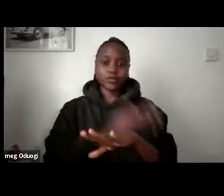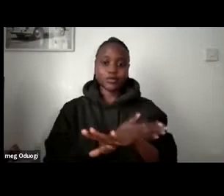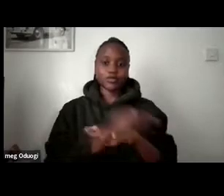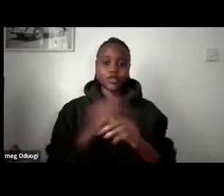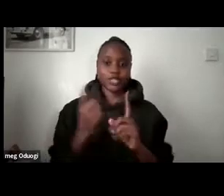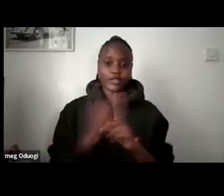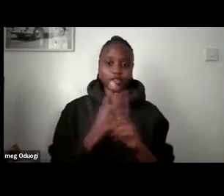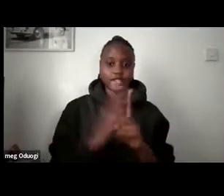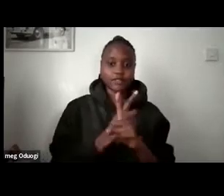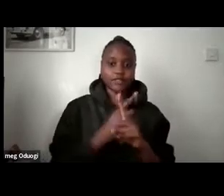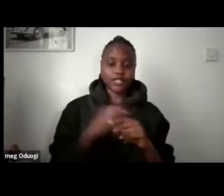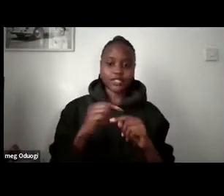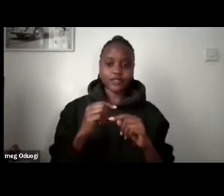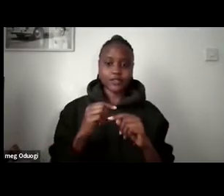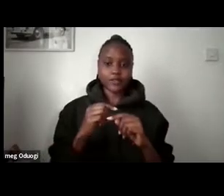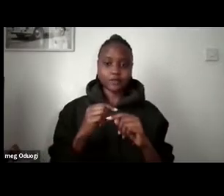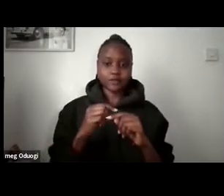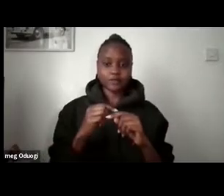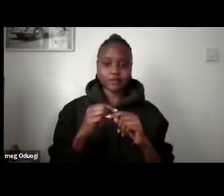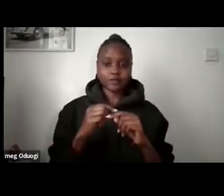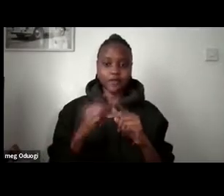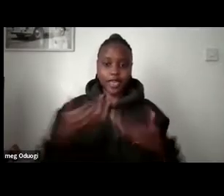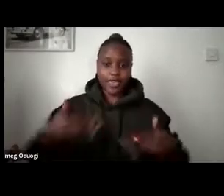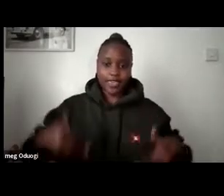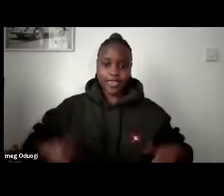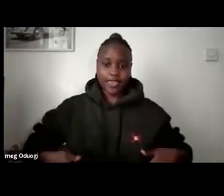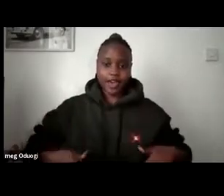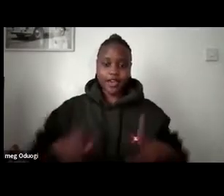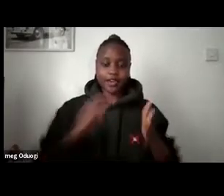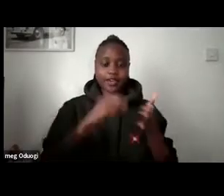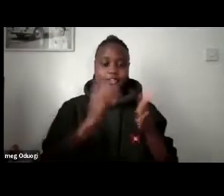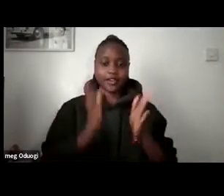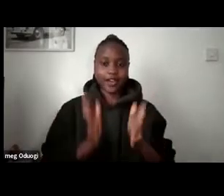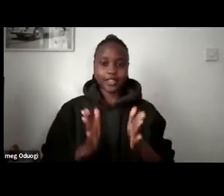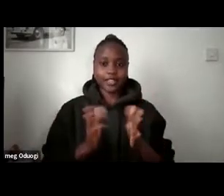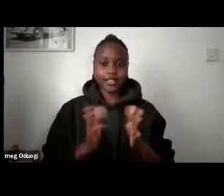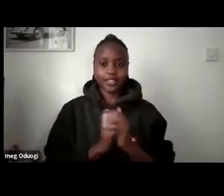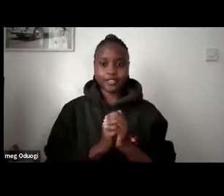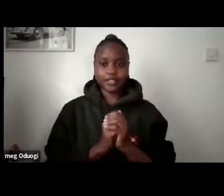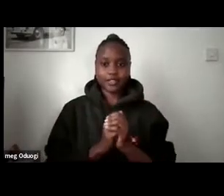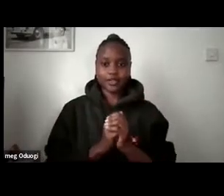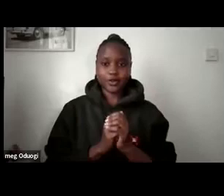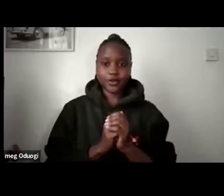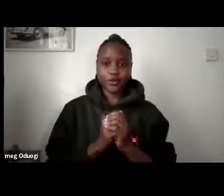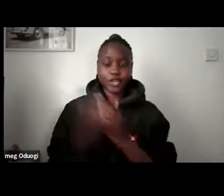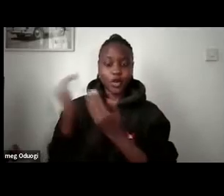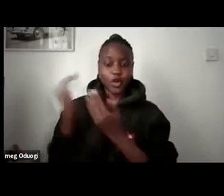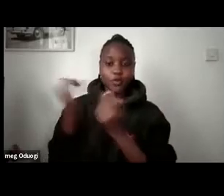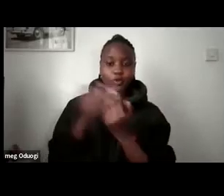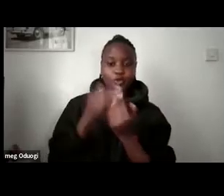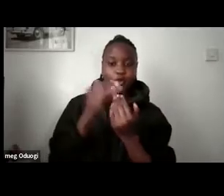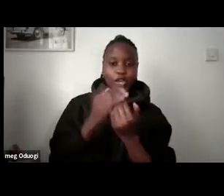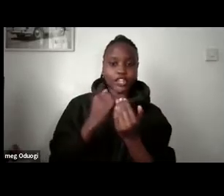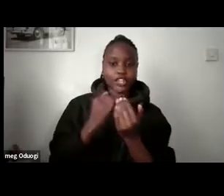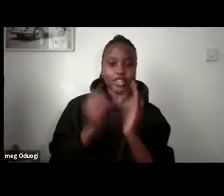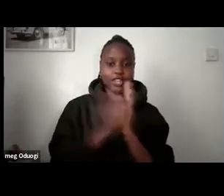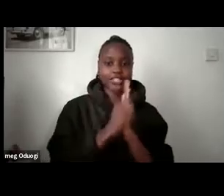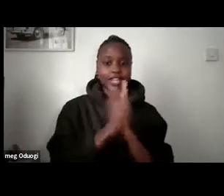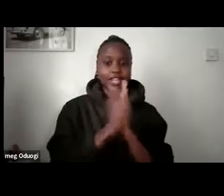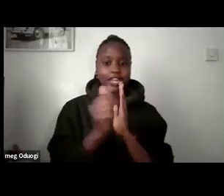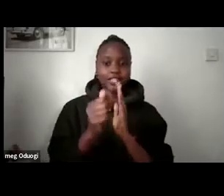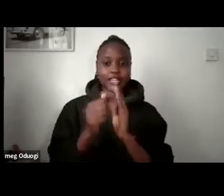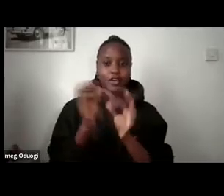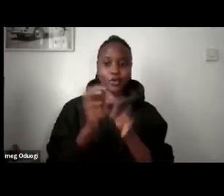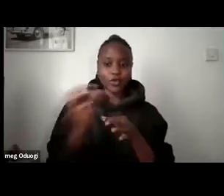incredible young writers who we hope to nurture the talent going further. And I do hope